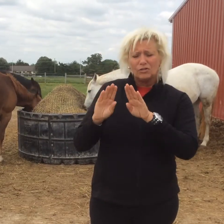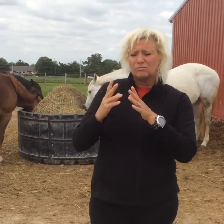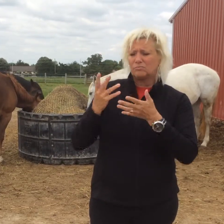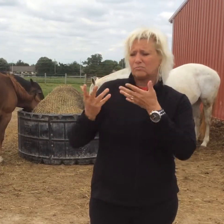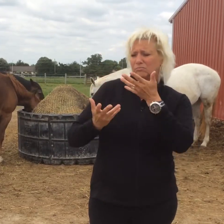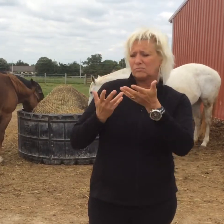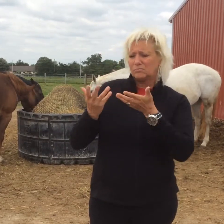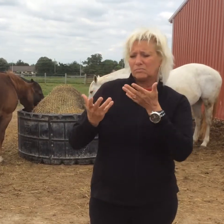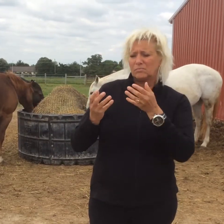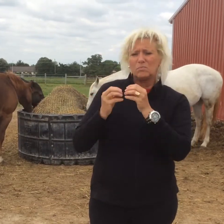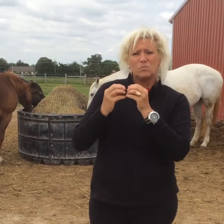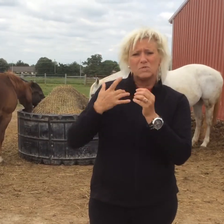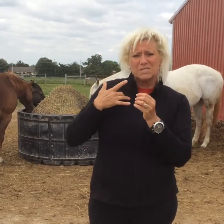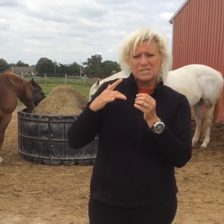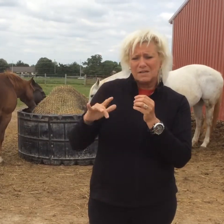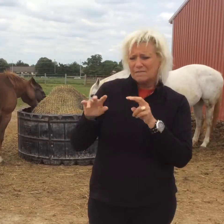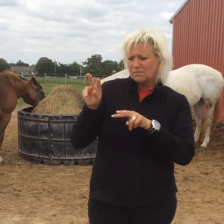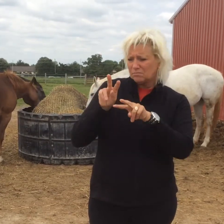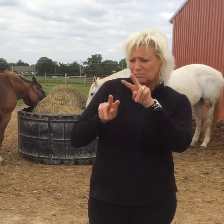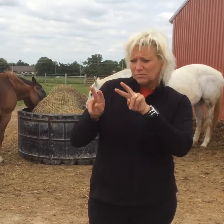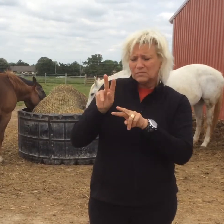who's also familiar with horse behavior.